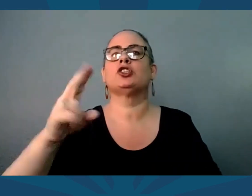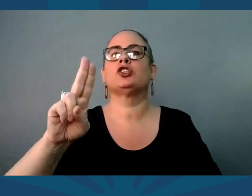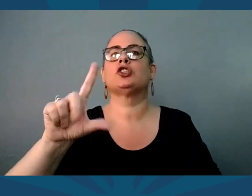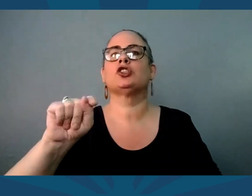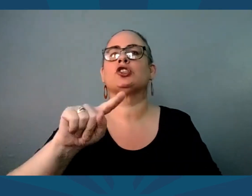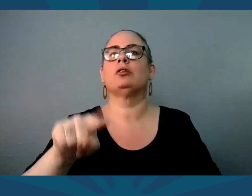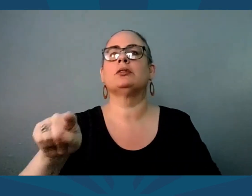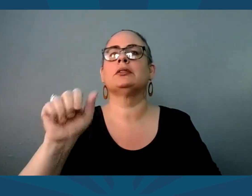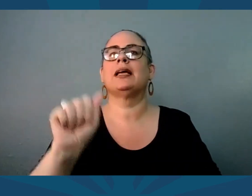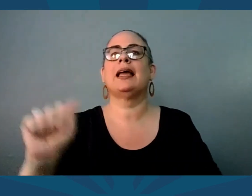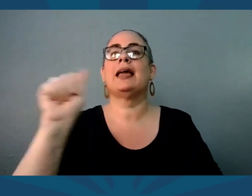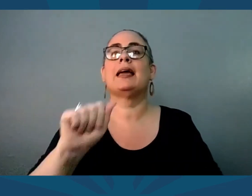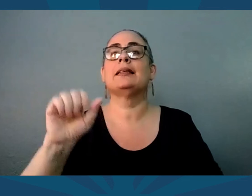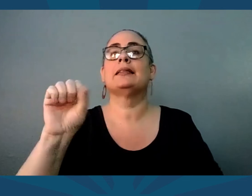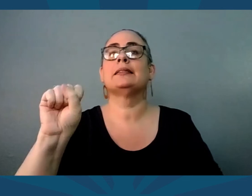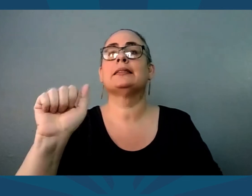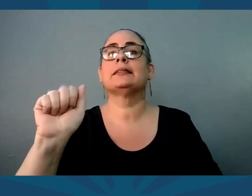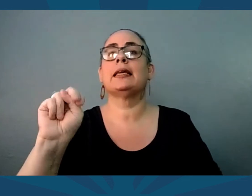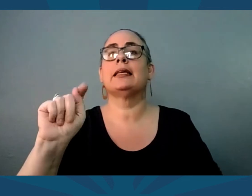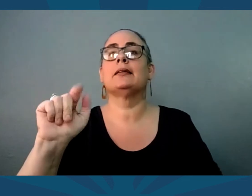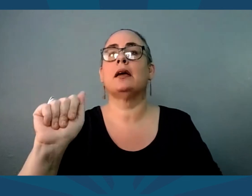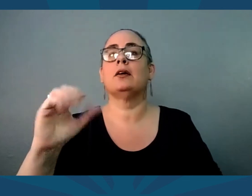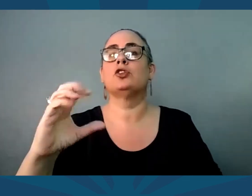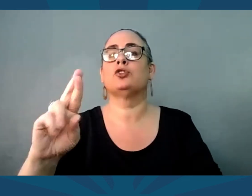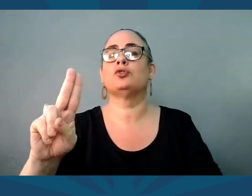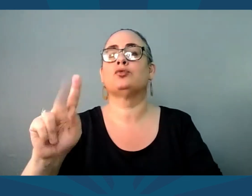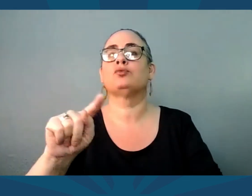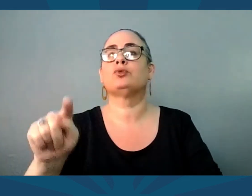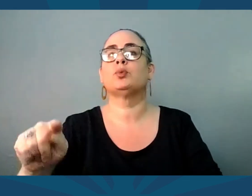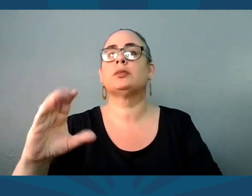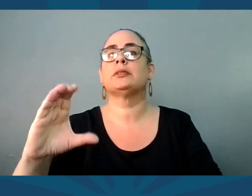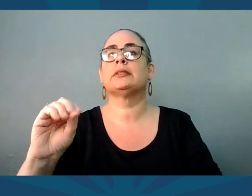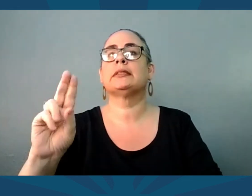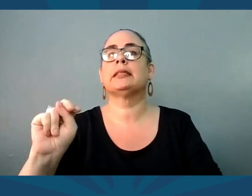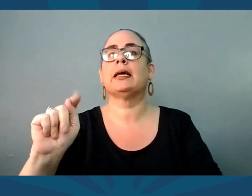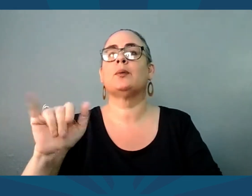A. Schultz at Santa Cruz County